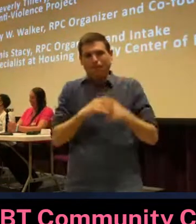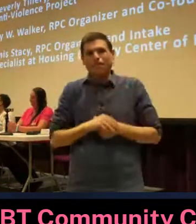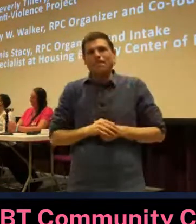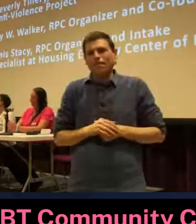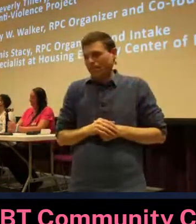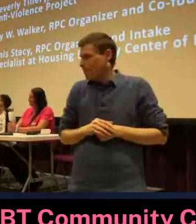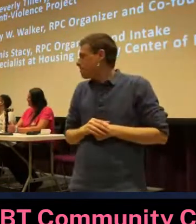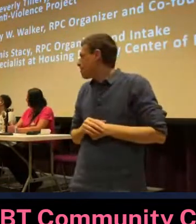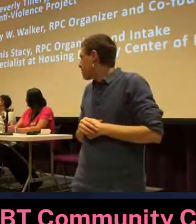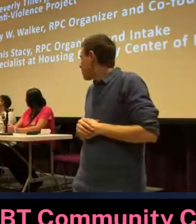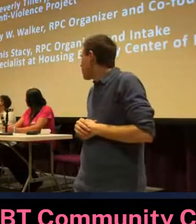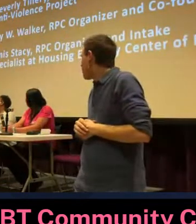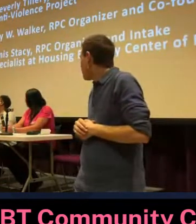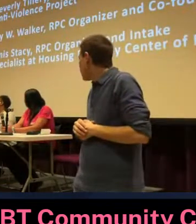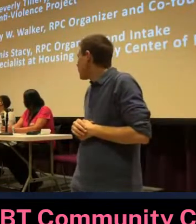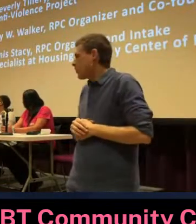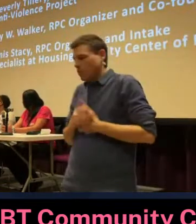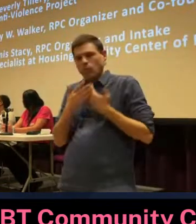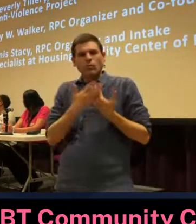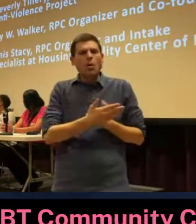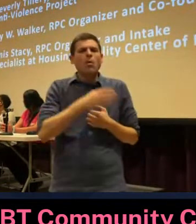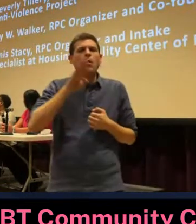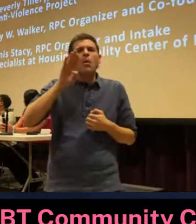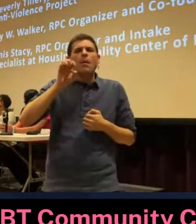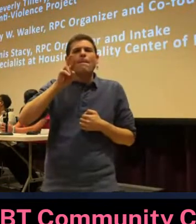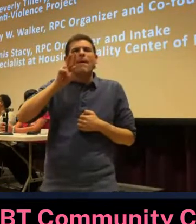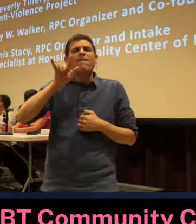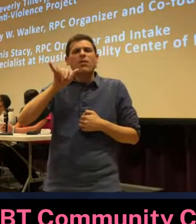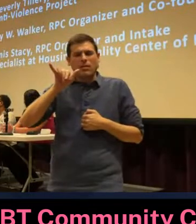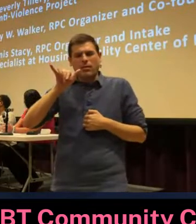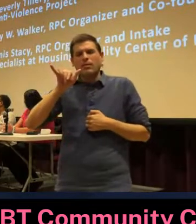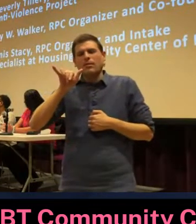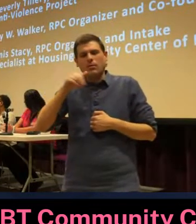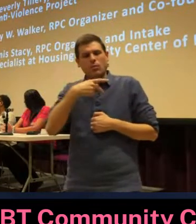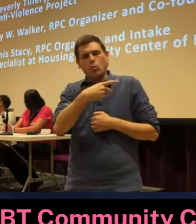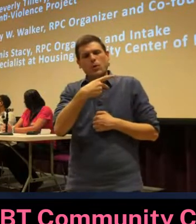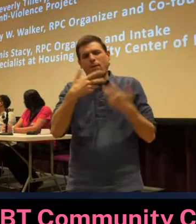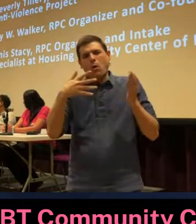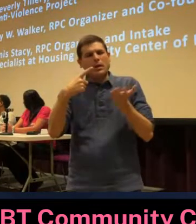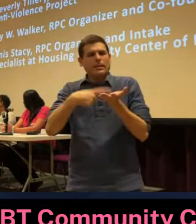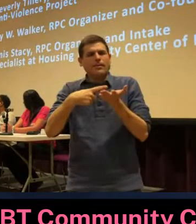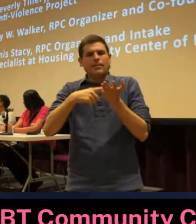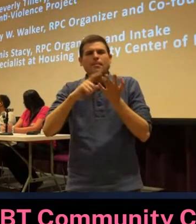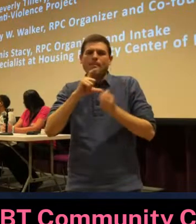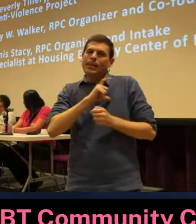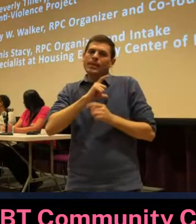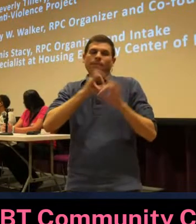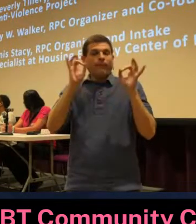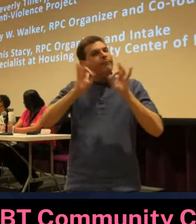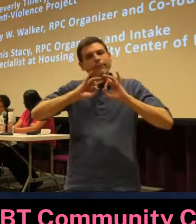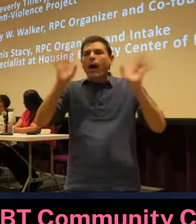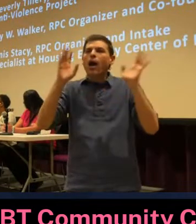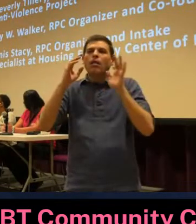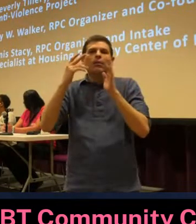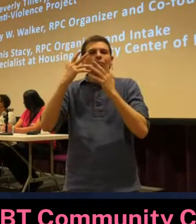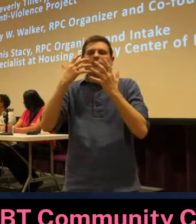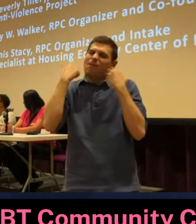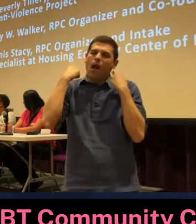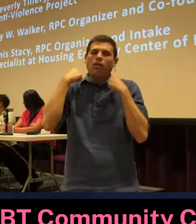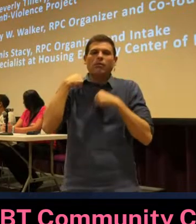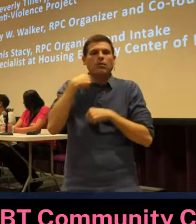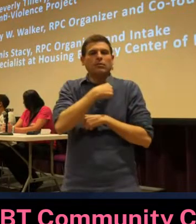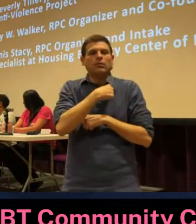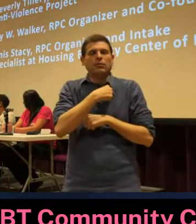And so we talked a little bit, we talked about police violence in our communities, but here